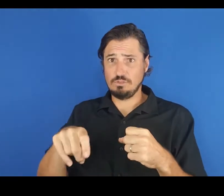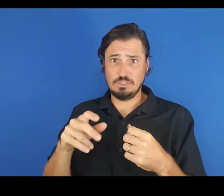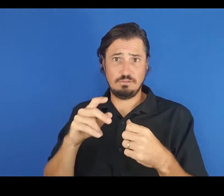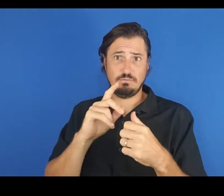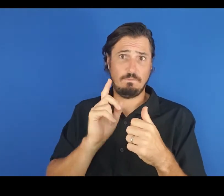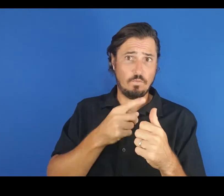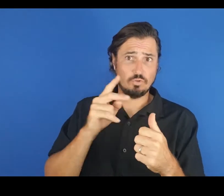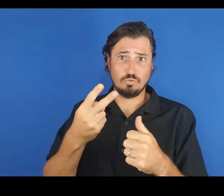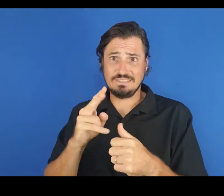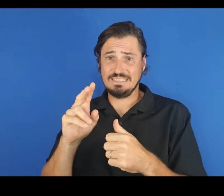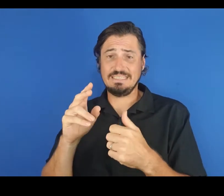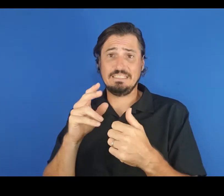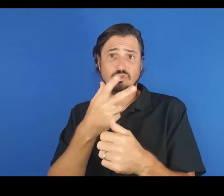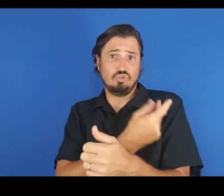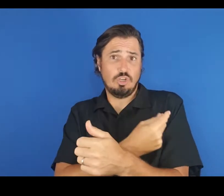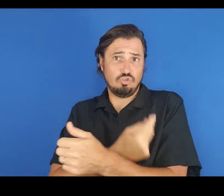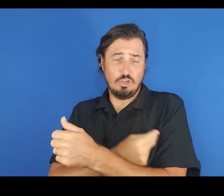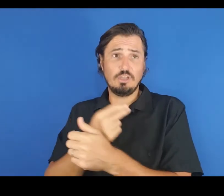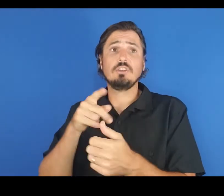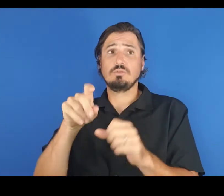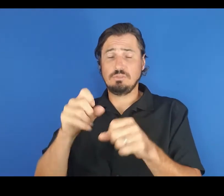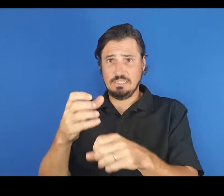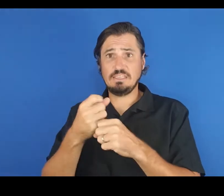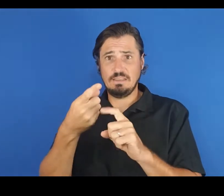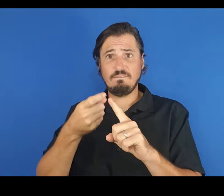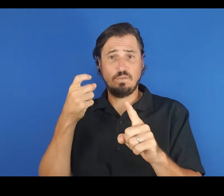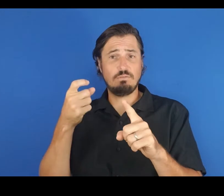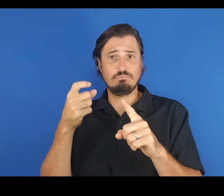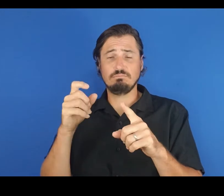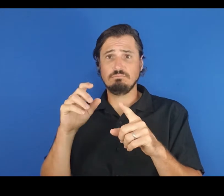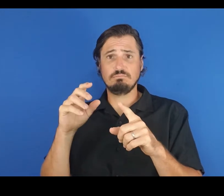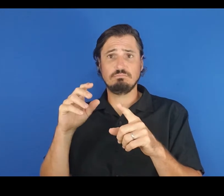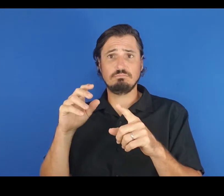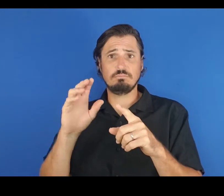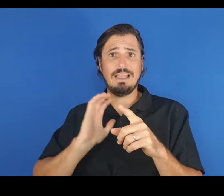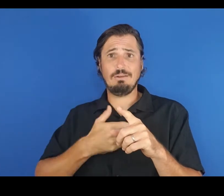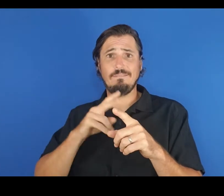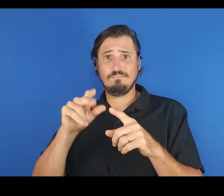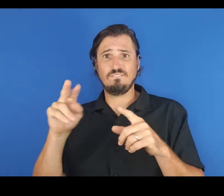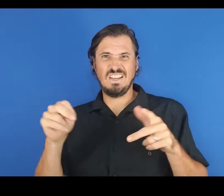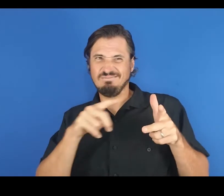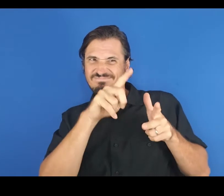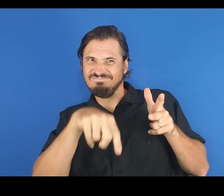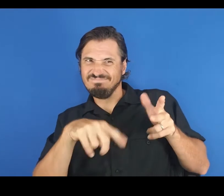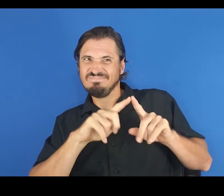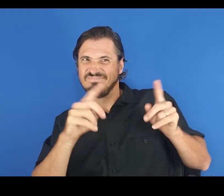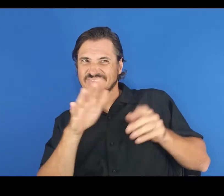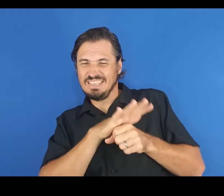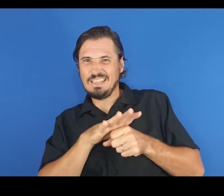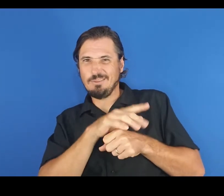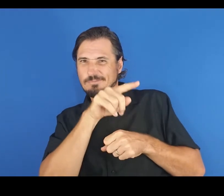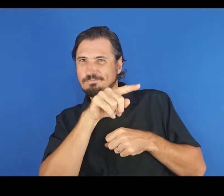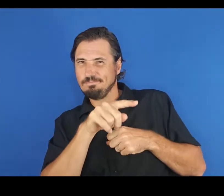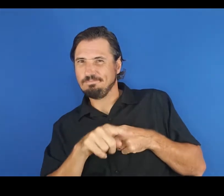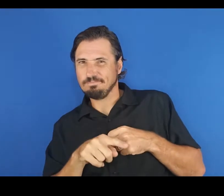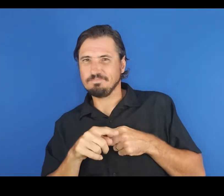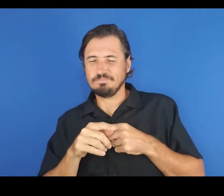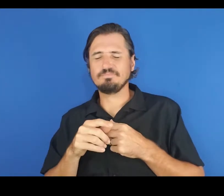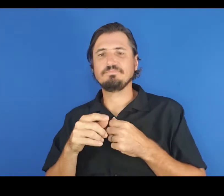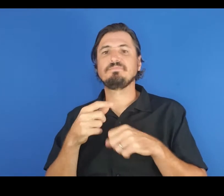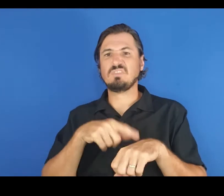vaccine van will be in Anahola this Thursday, Anainaho this Friday, and Hanalei this Saturday from noon to 3 each